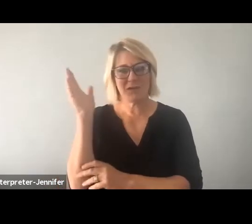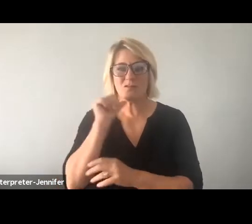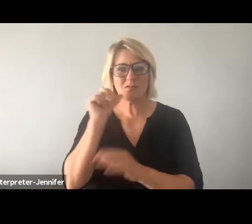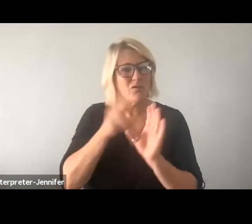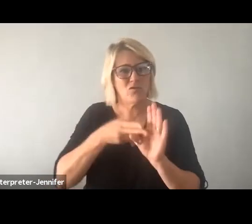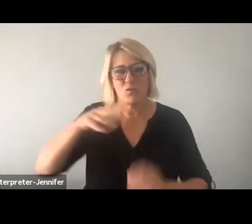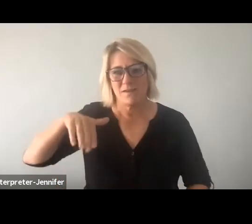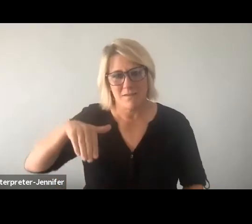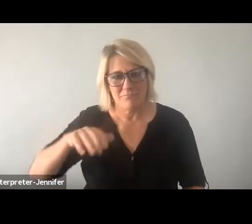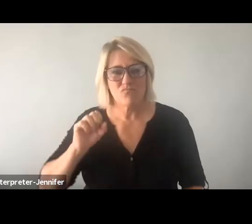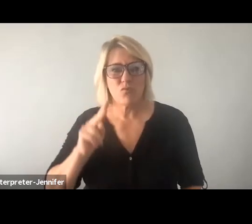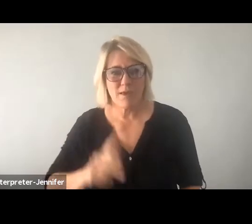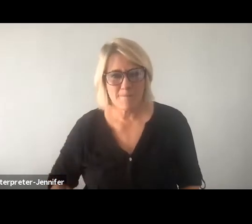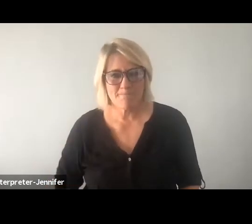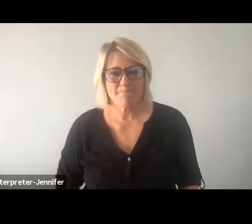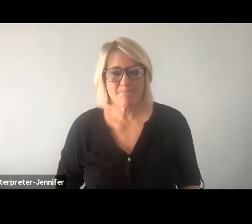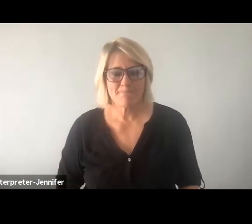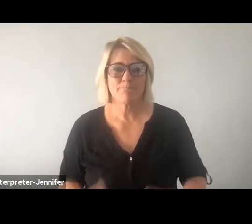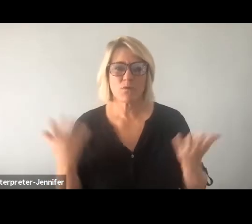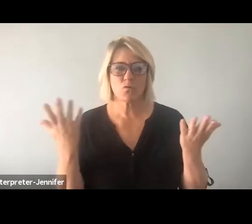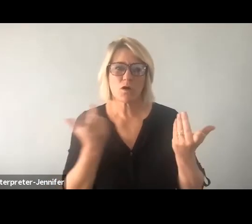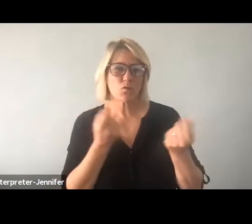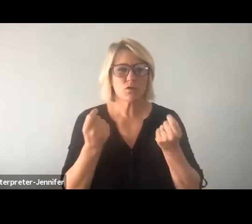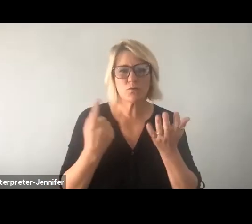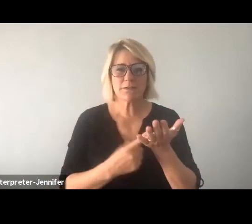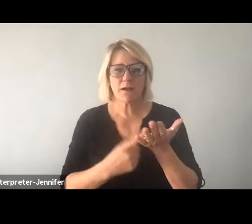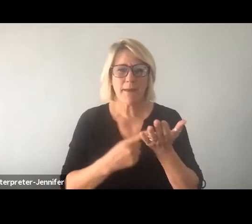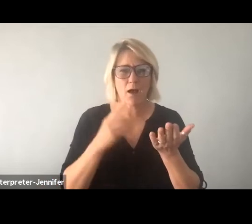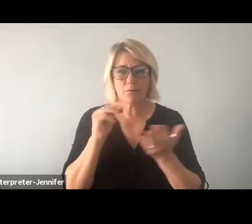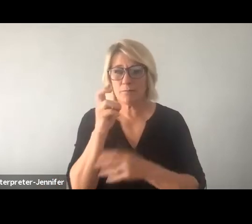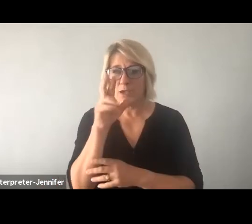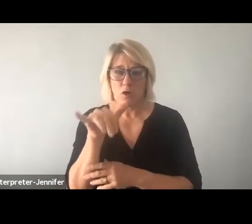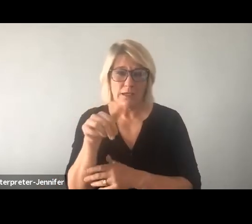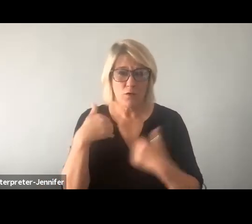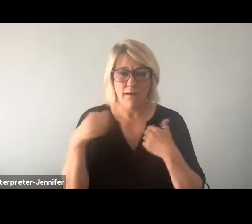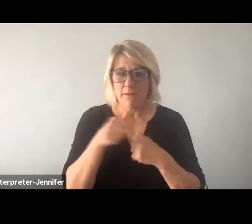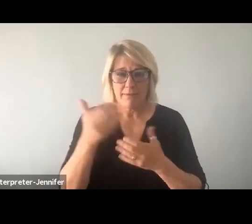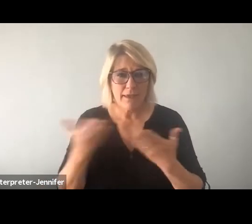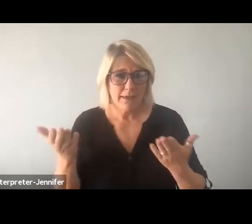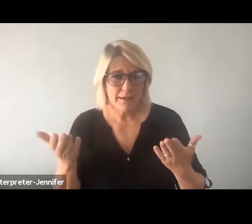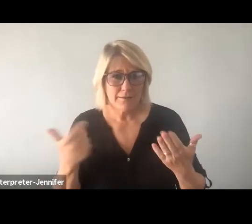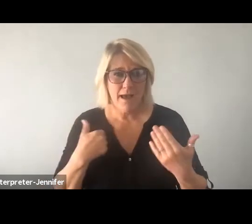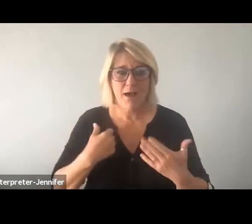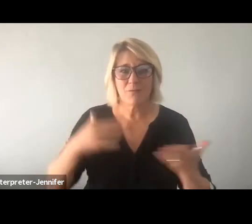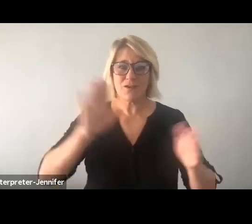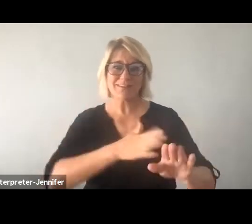Well, let me see. What else do we want to talk about, Mary? What have you got? I was going to sing a song.